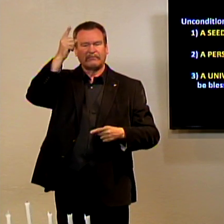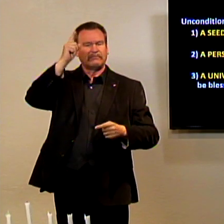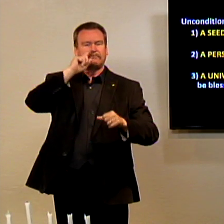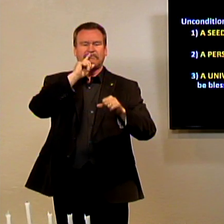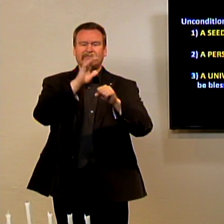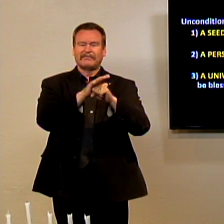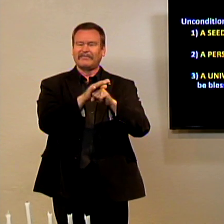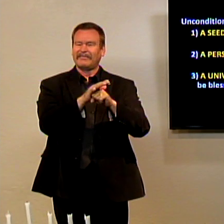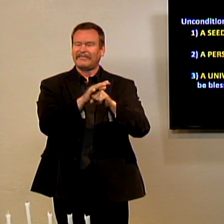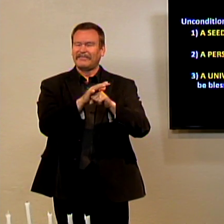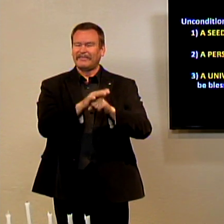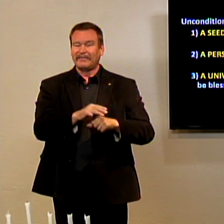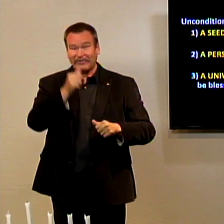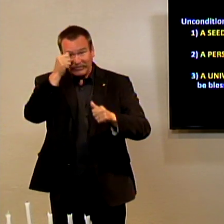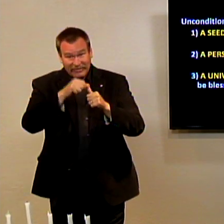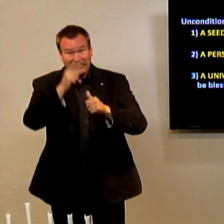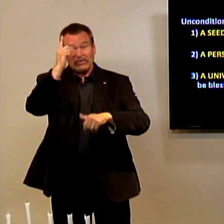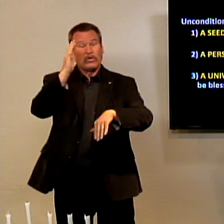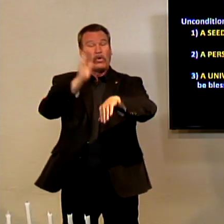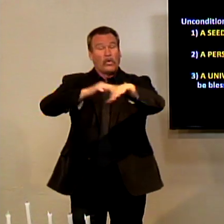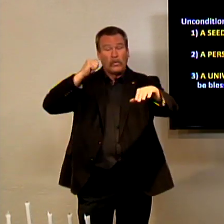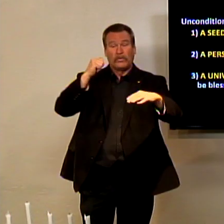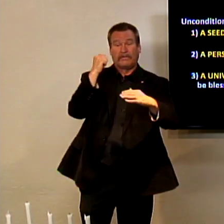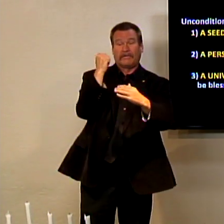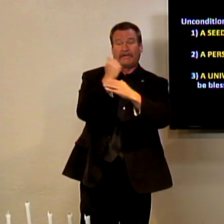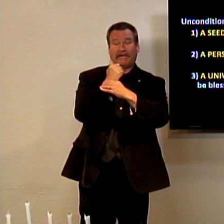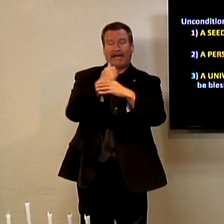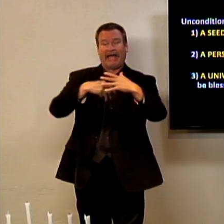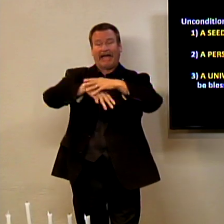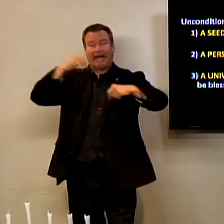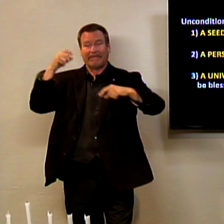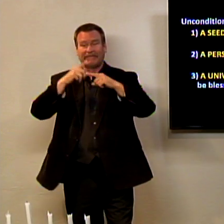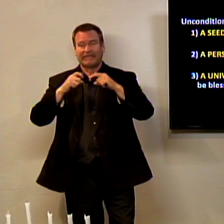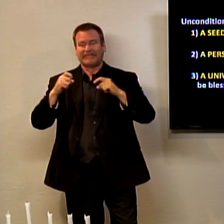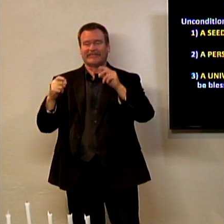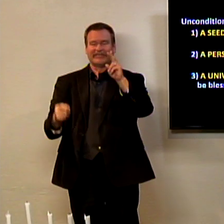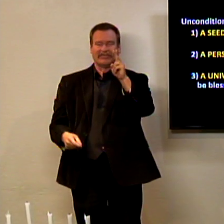From this promise of Abraham, it came all the way down to them.